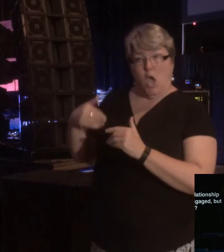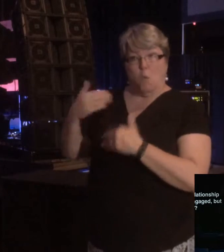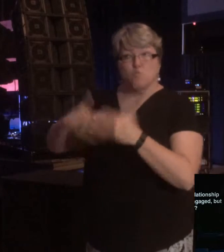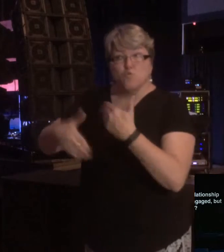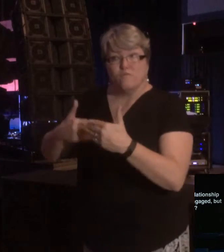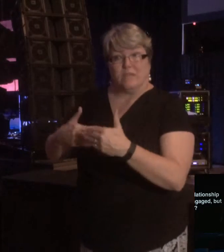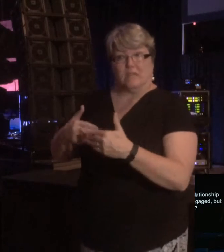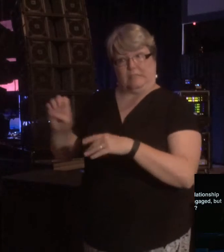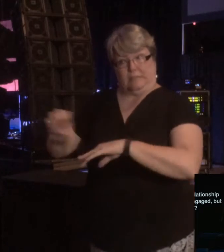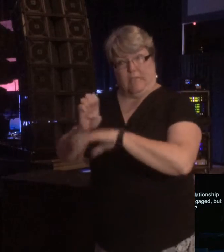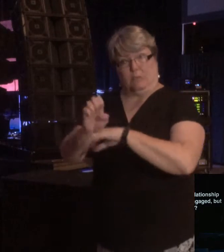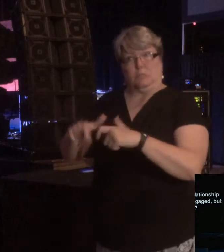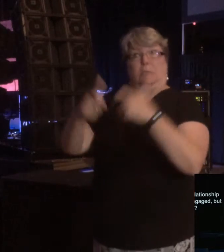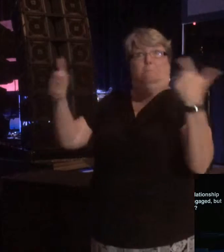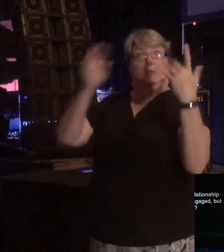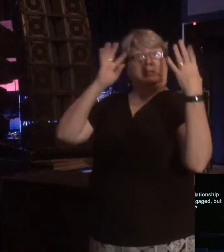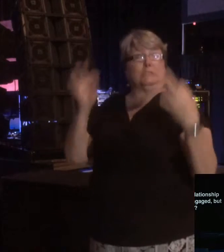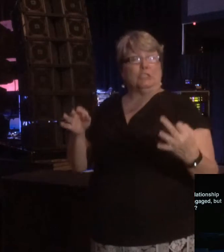I think, let's see.